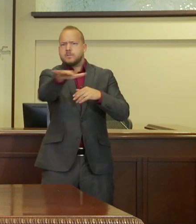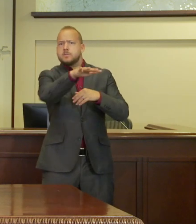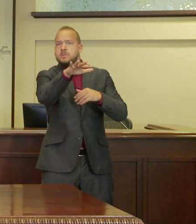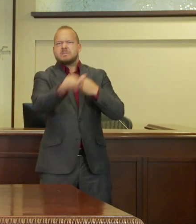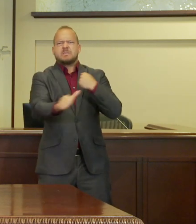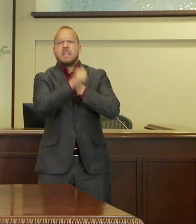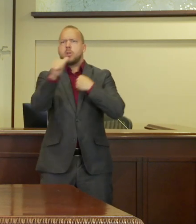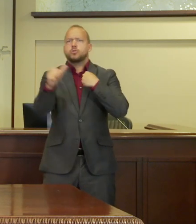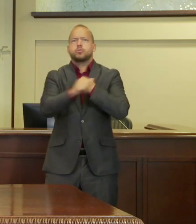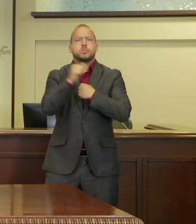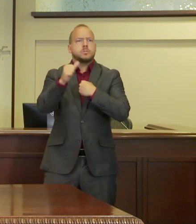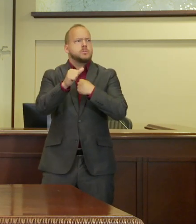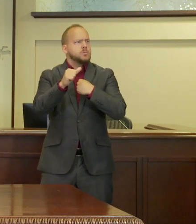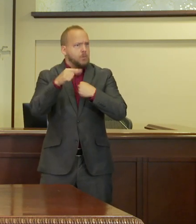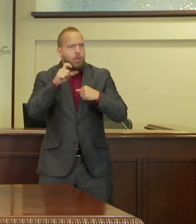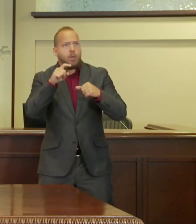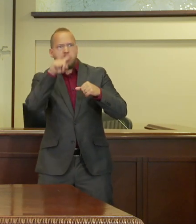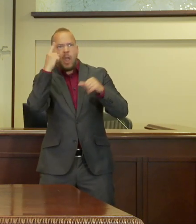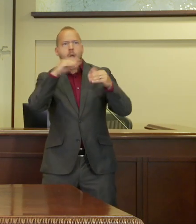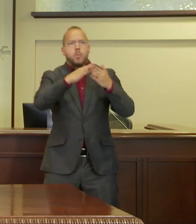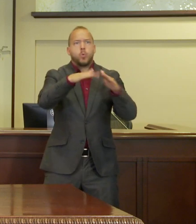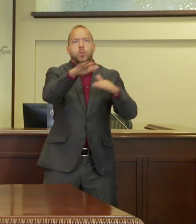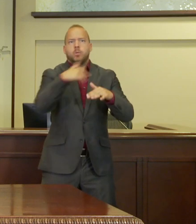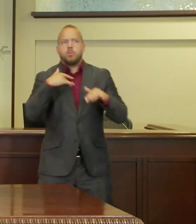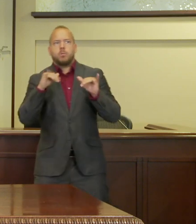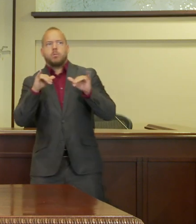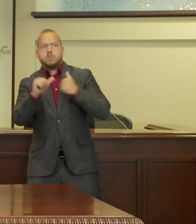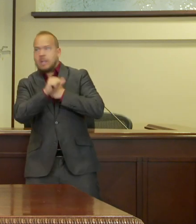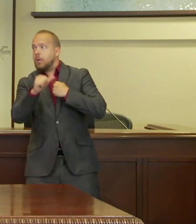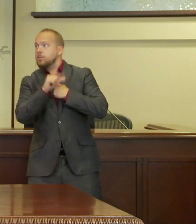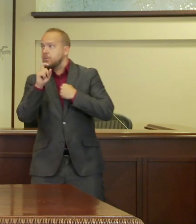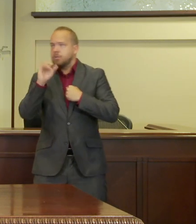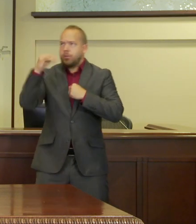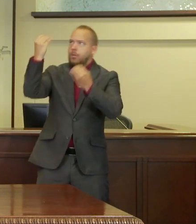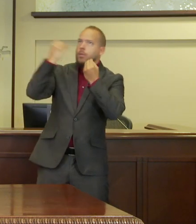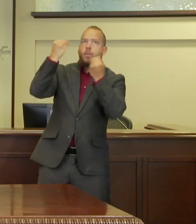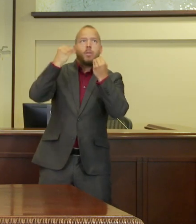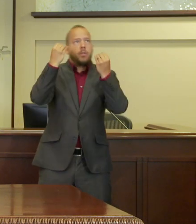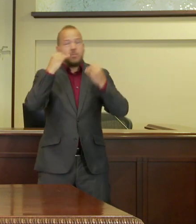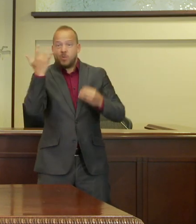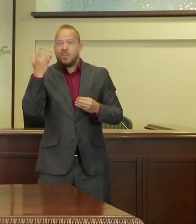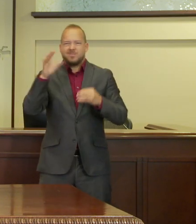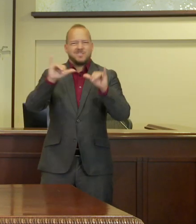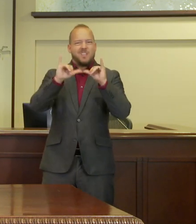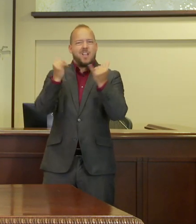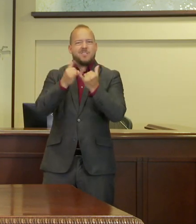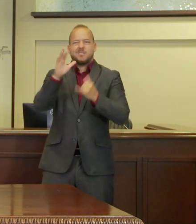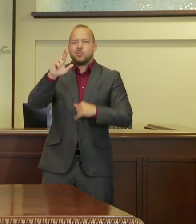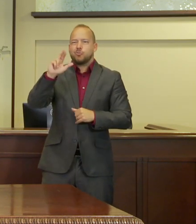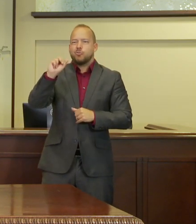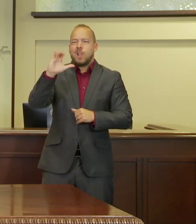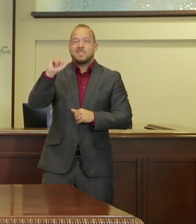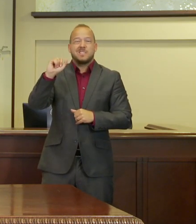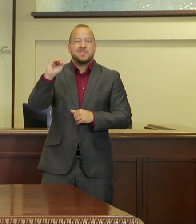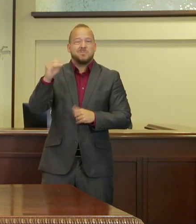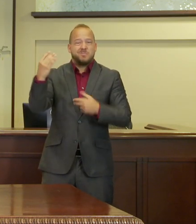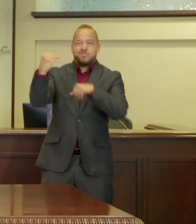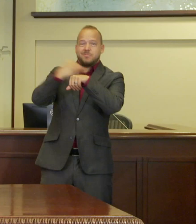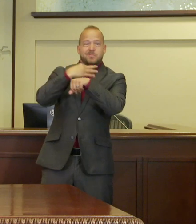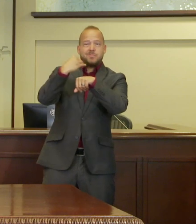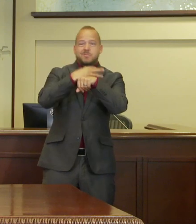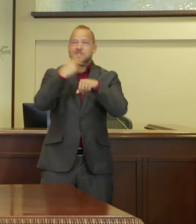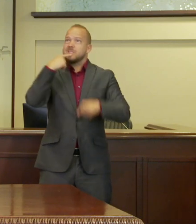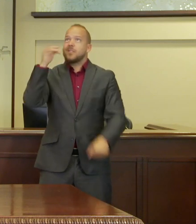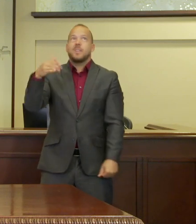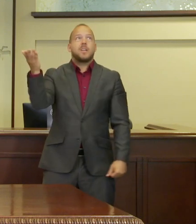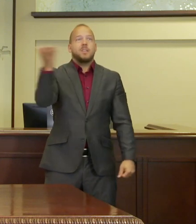and because of the injustices that continue to be wrought in our community and across the nation. So I've committed to do anything I can, and that